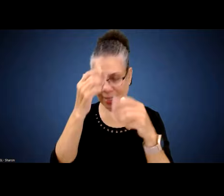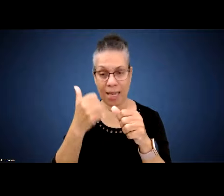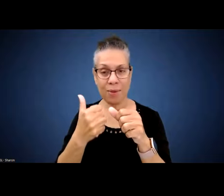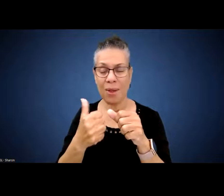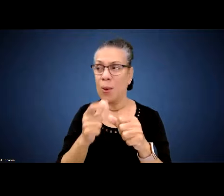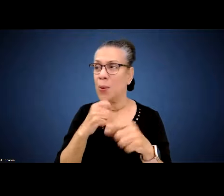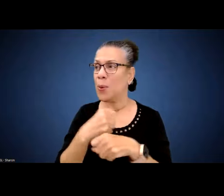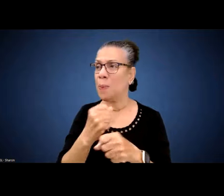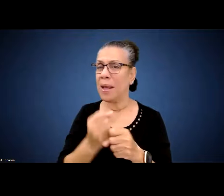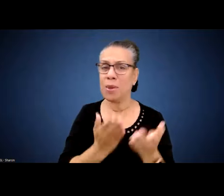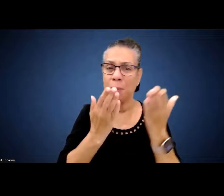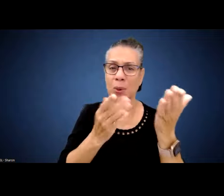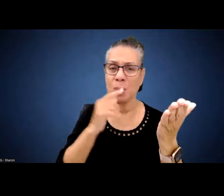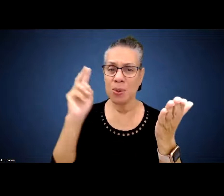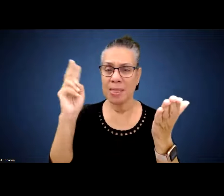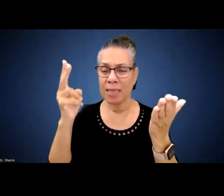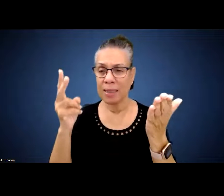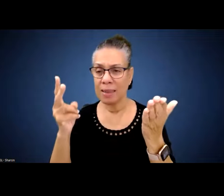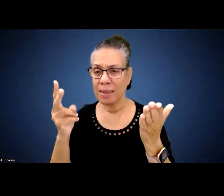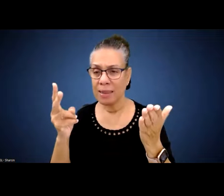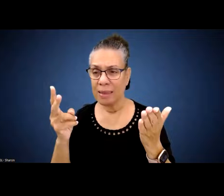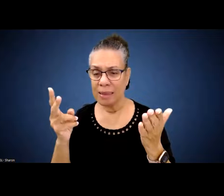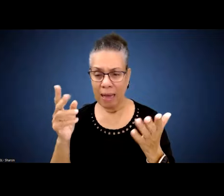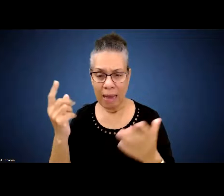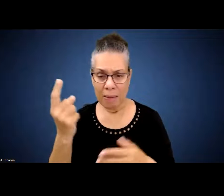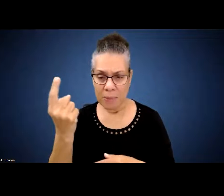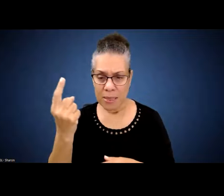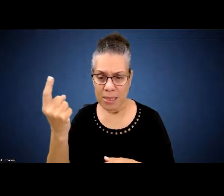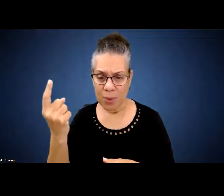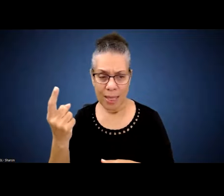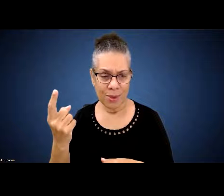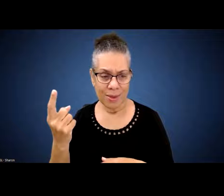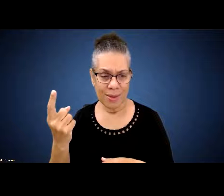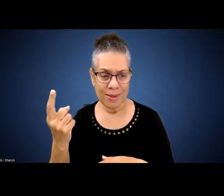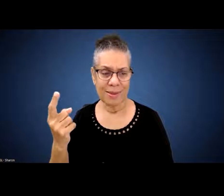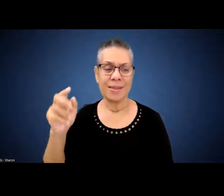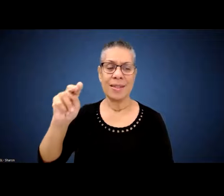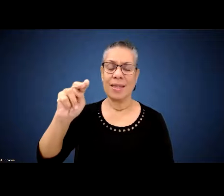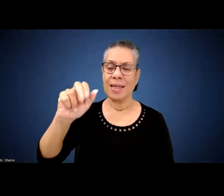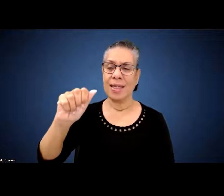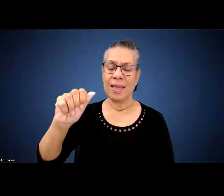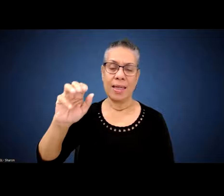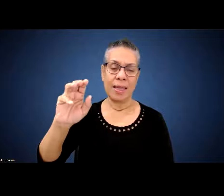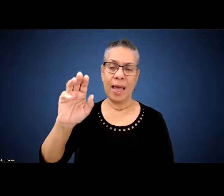motion and who seconded it, but Namrata? Yes. Thanks, Namrata. Okay, Lydia Lowe.